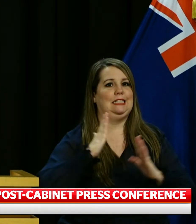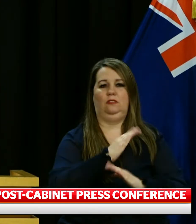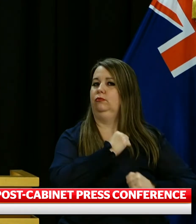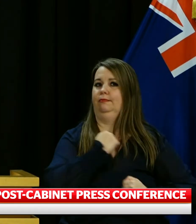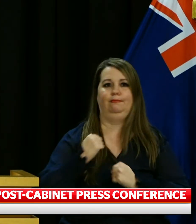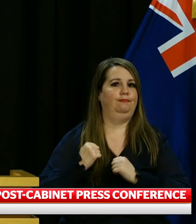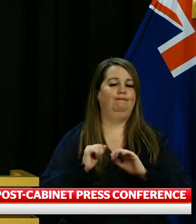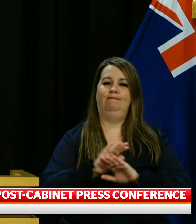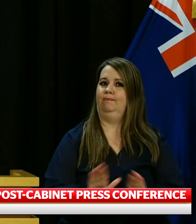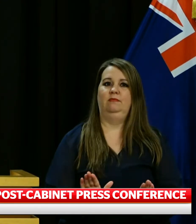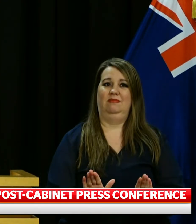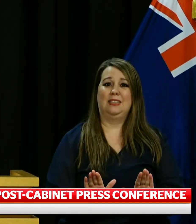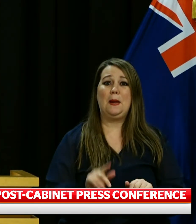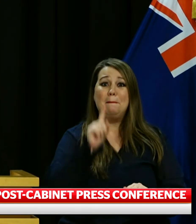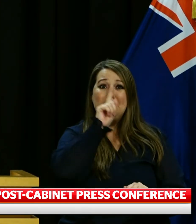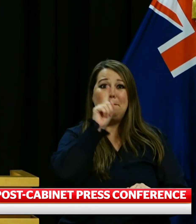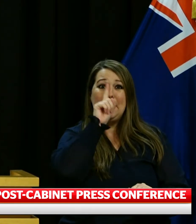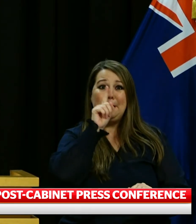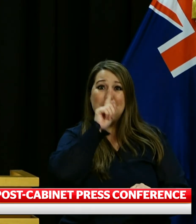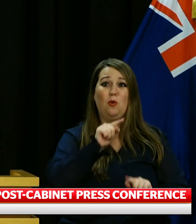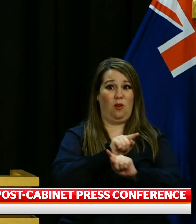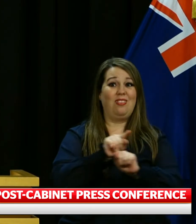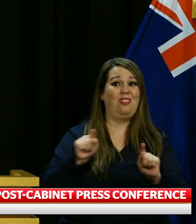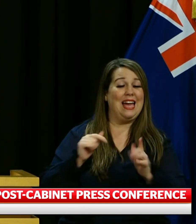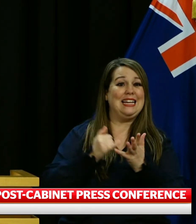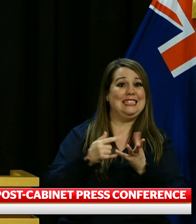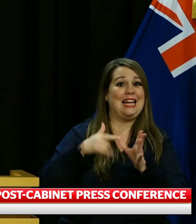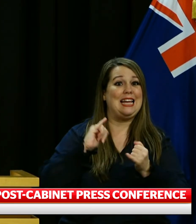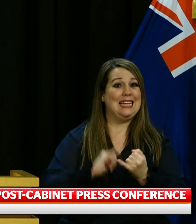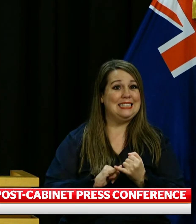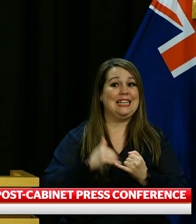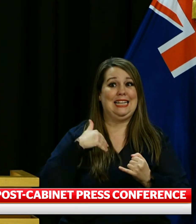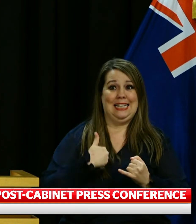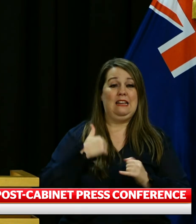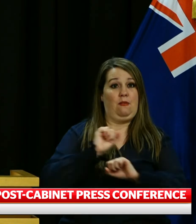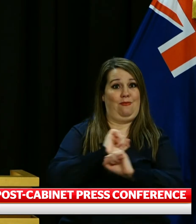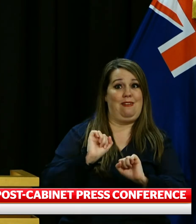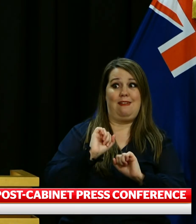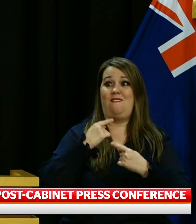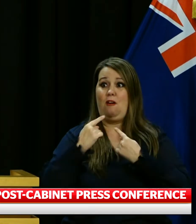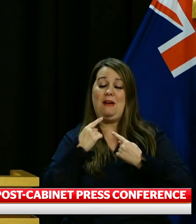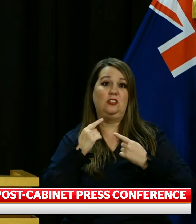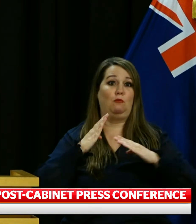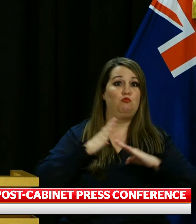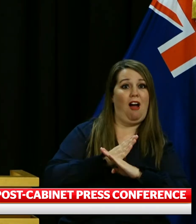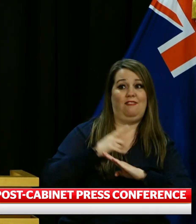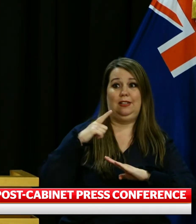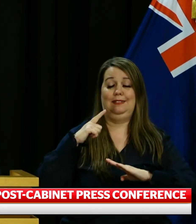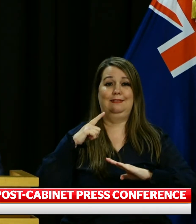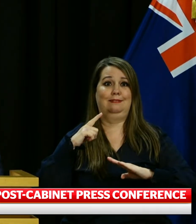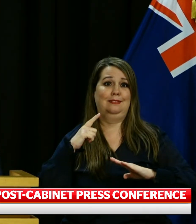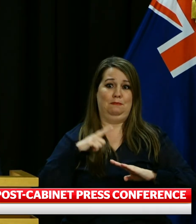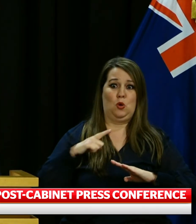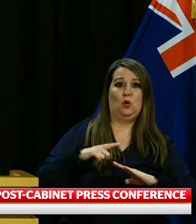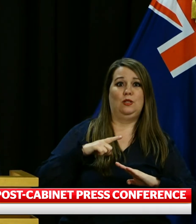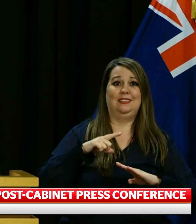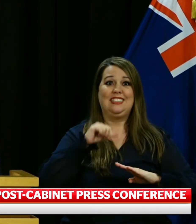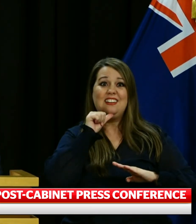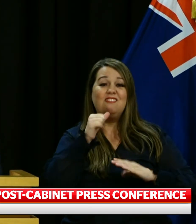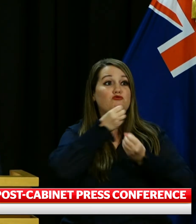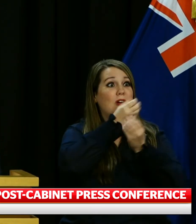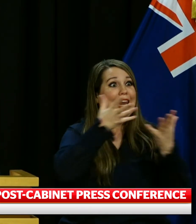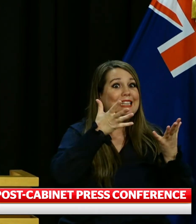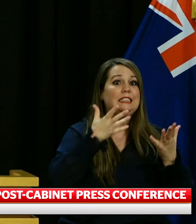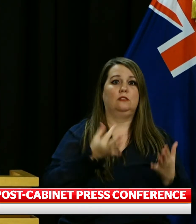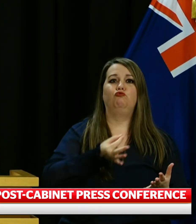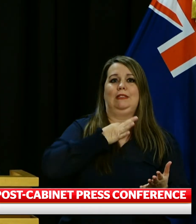stake when we're talking about this, and so we are very careful around the information we release around the work of the SAS. Shouldn't the answer to the question